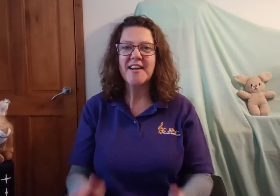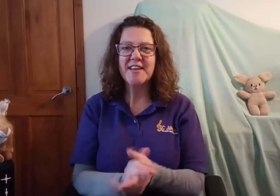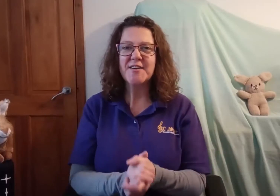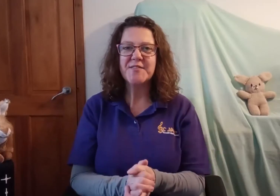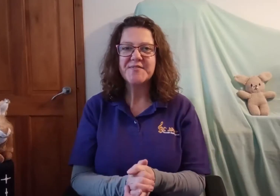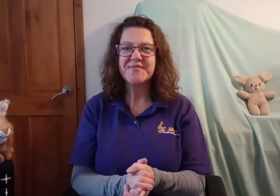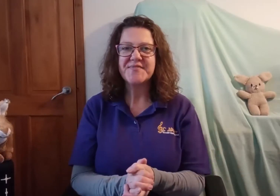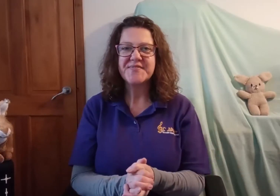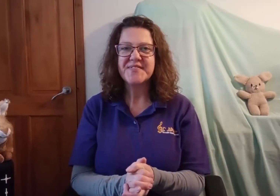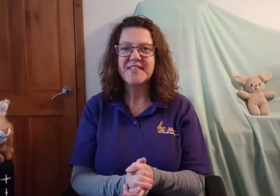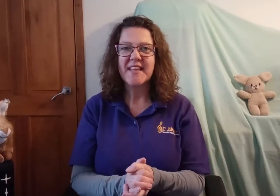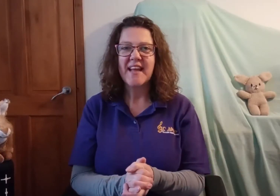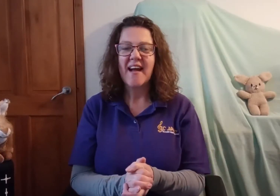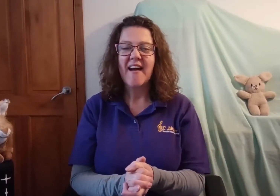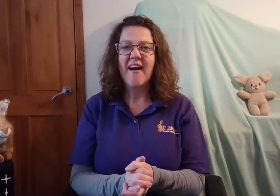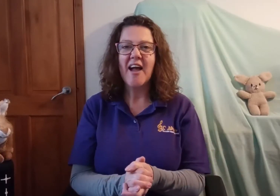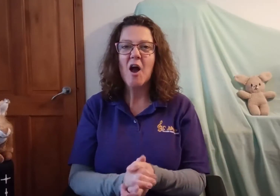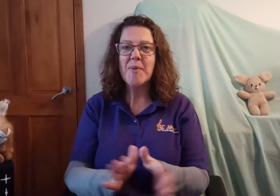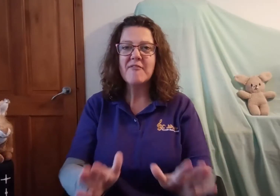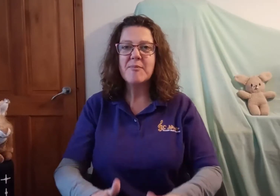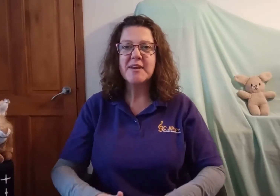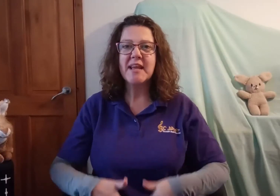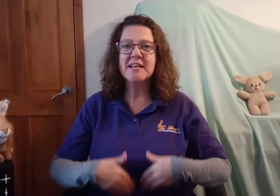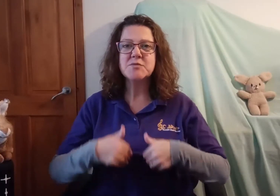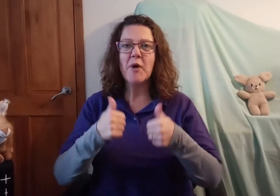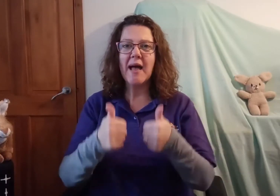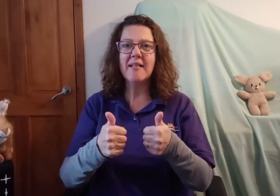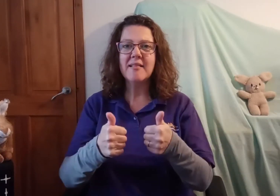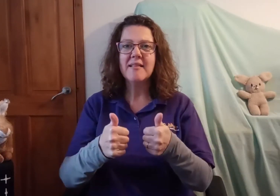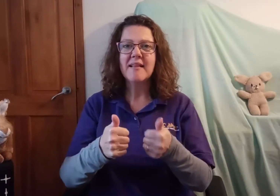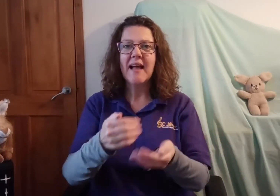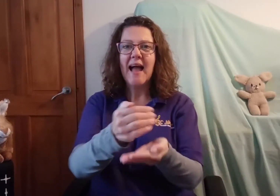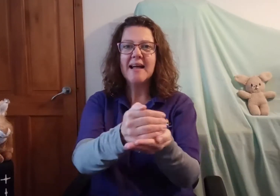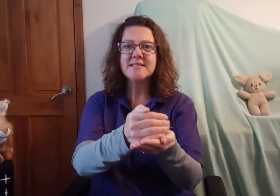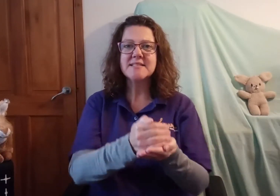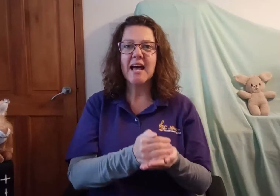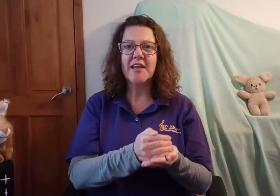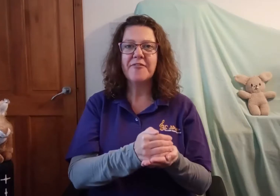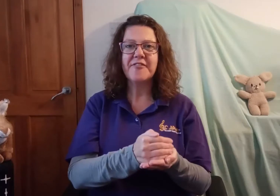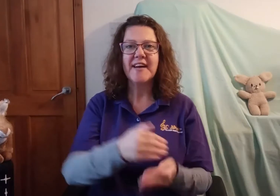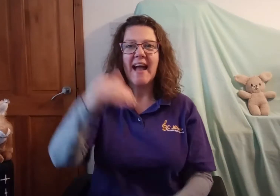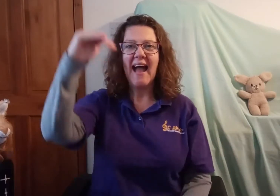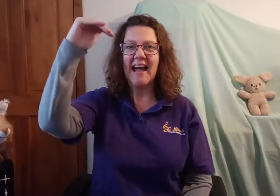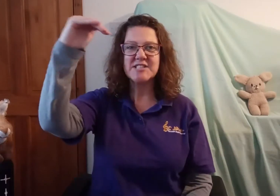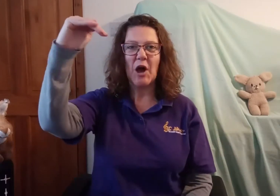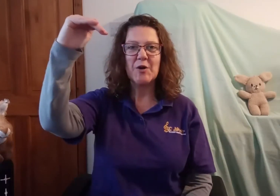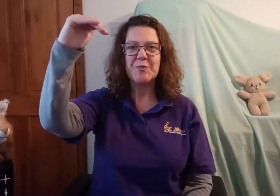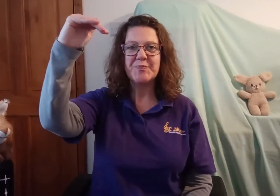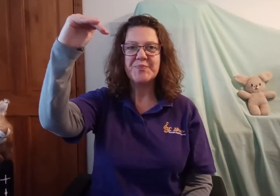you? I hope everybody is well and safe at home.